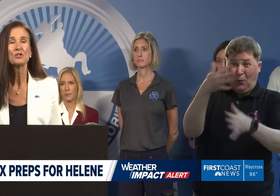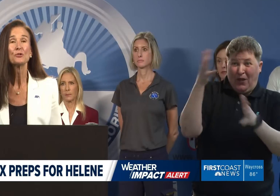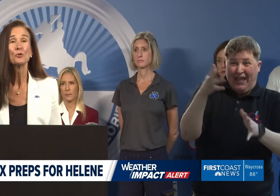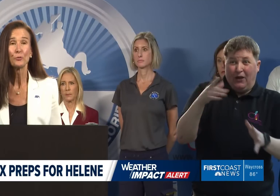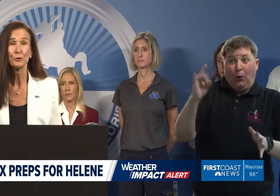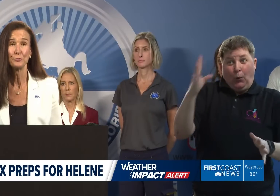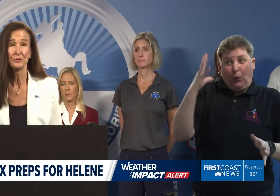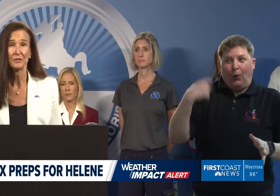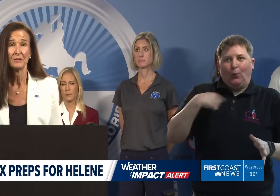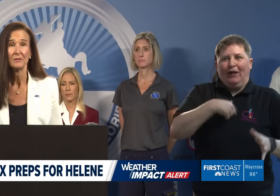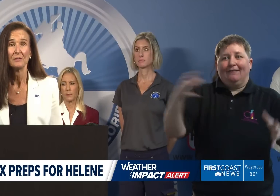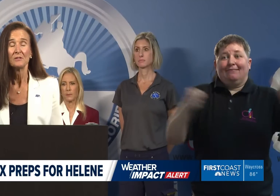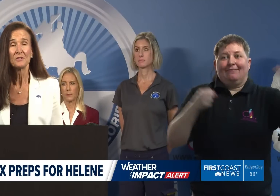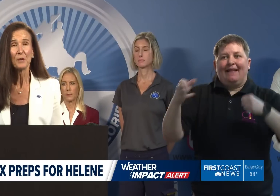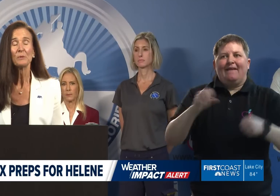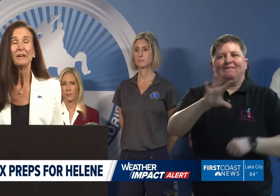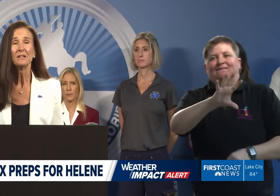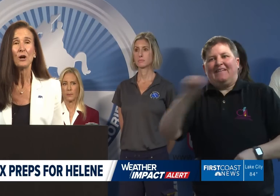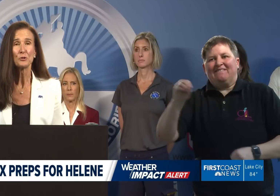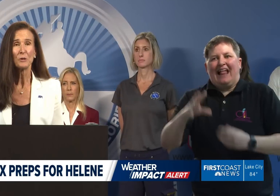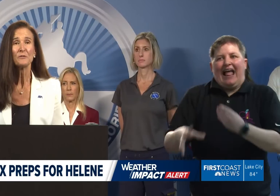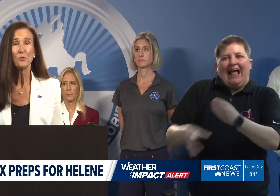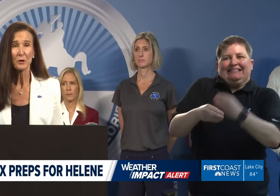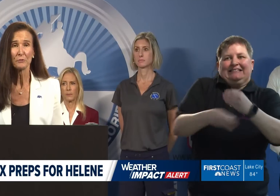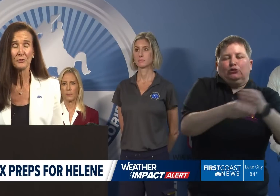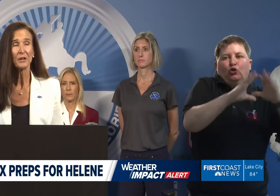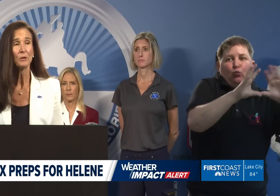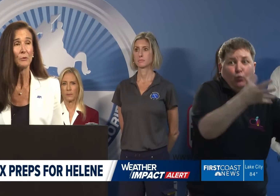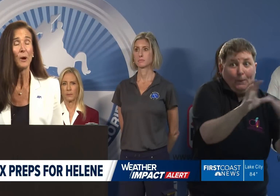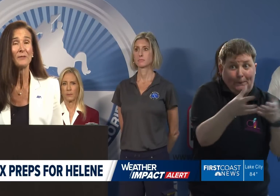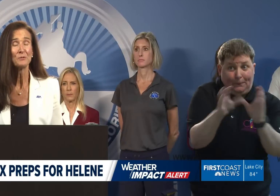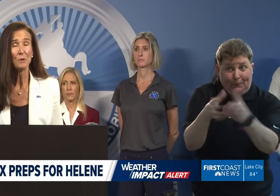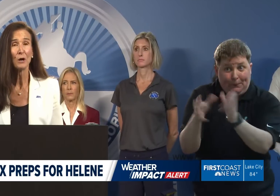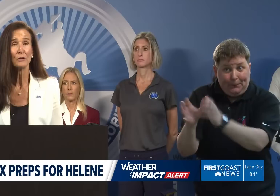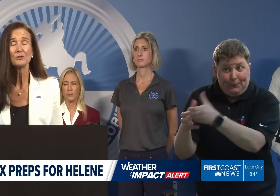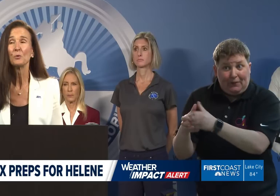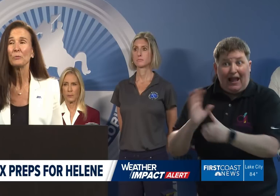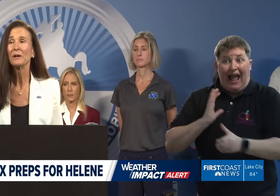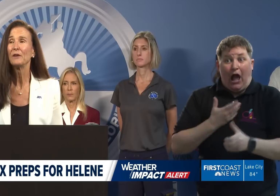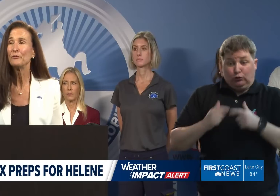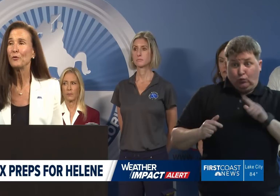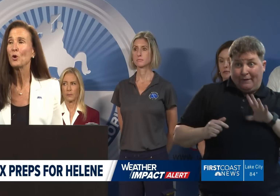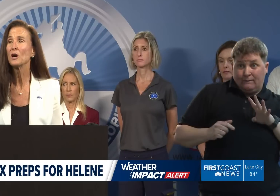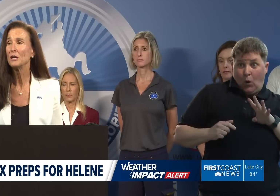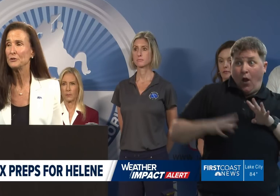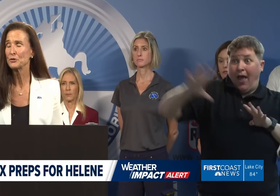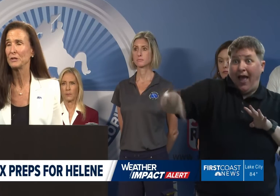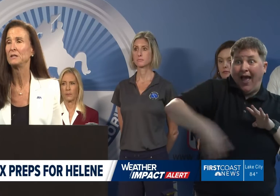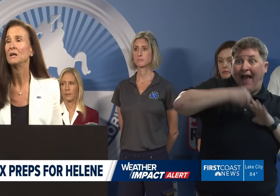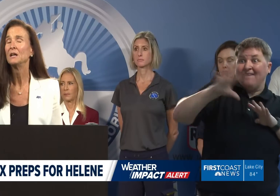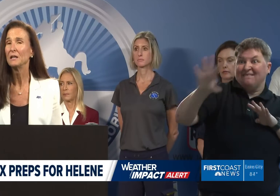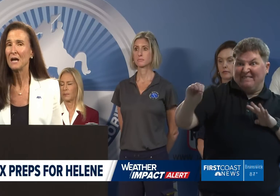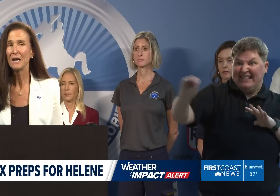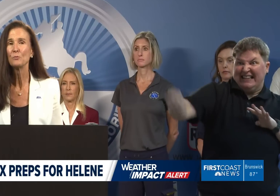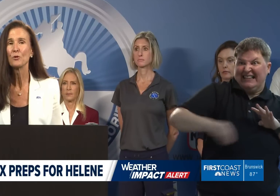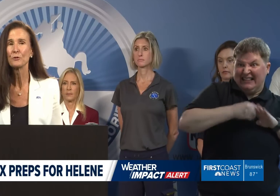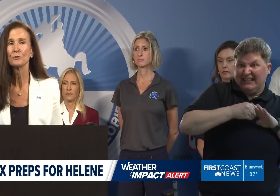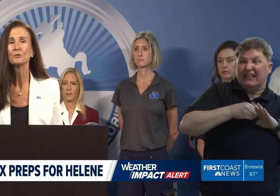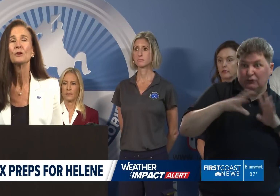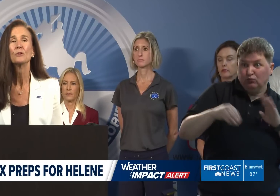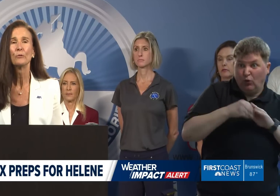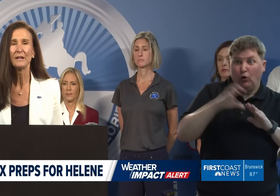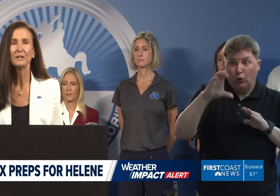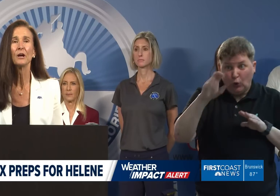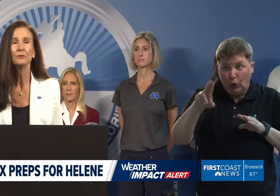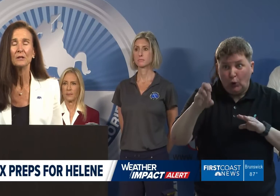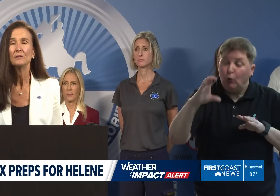50 additional crews to supplement our 24 crews. They will arrive tomorrow, so we will have 400 line